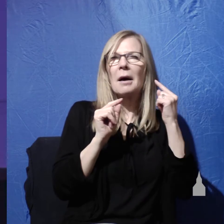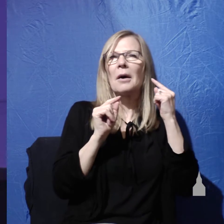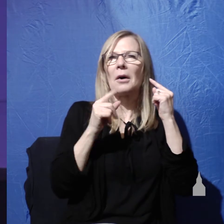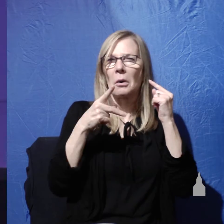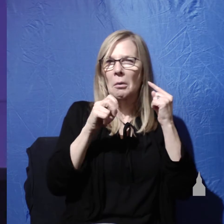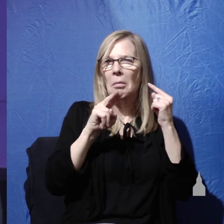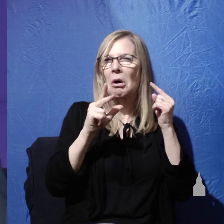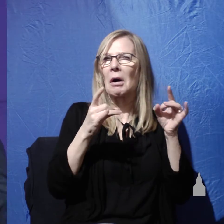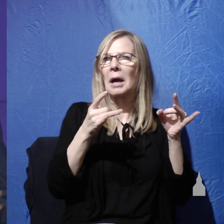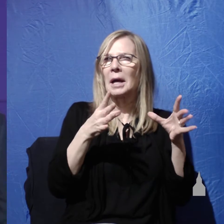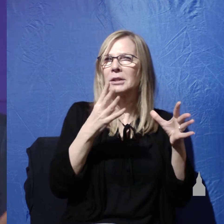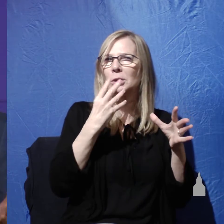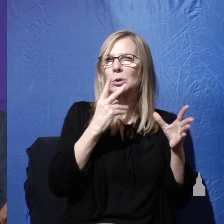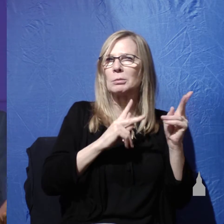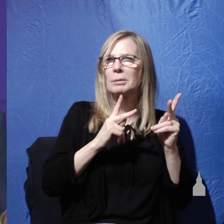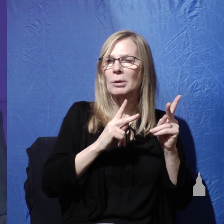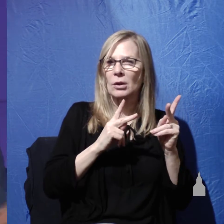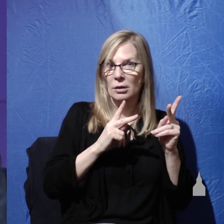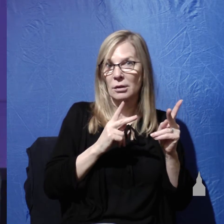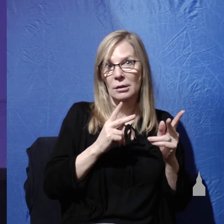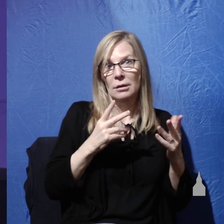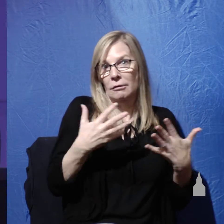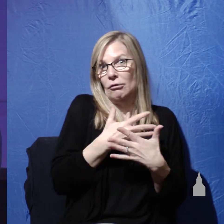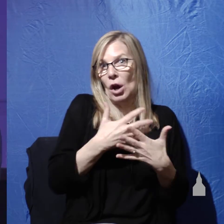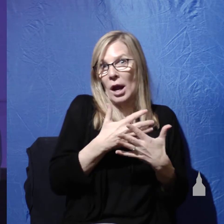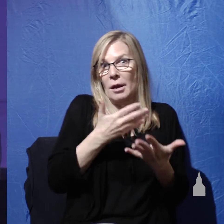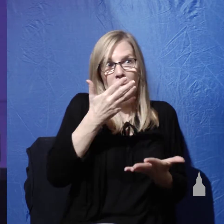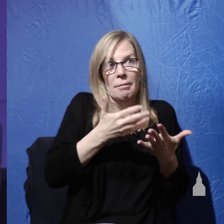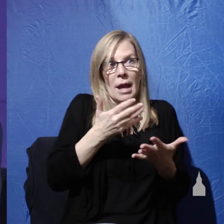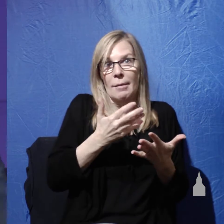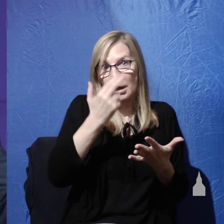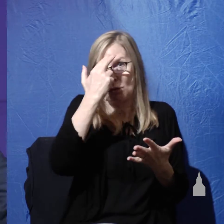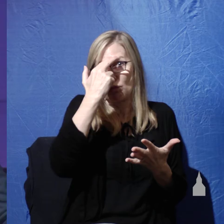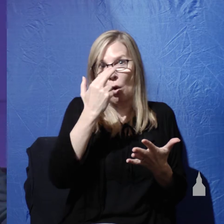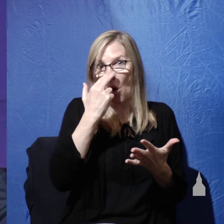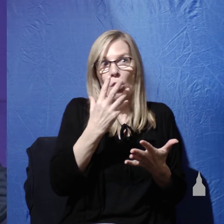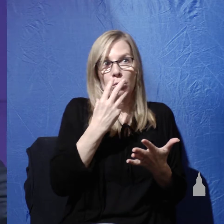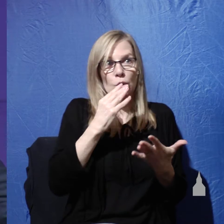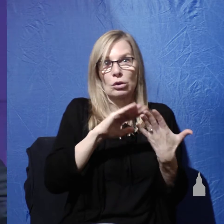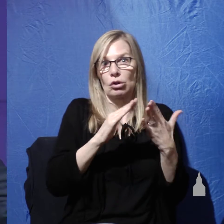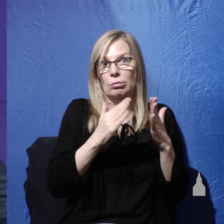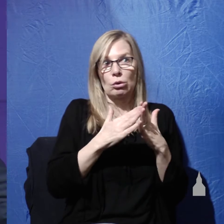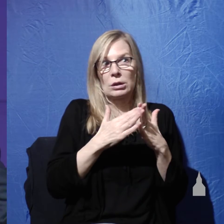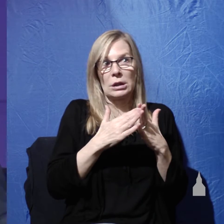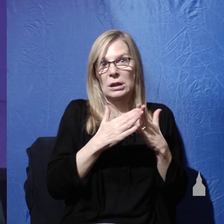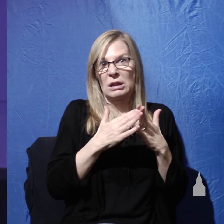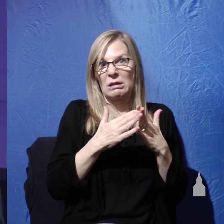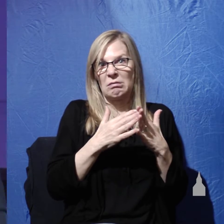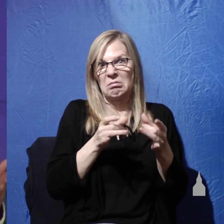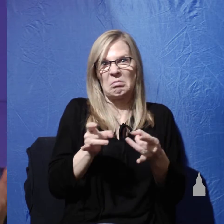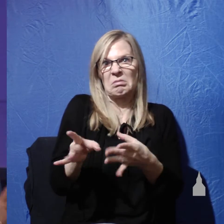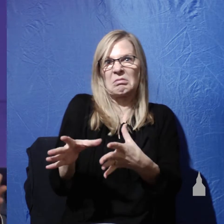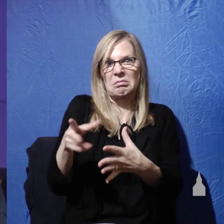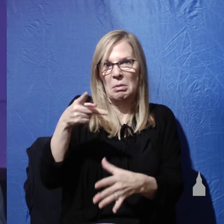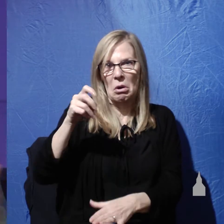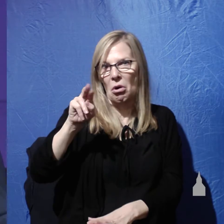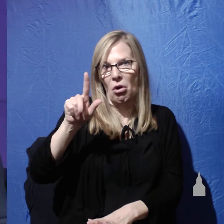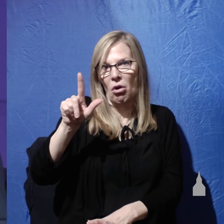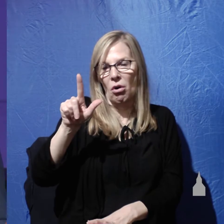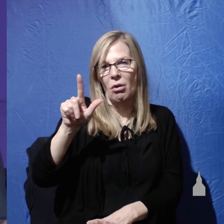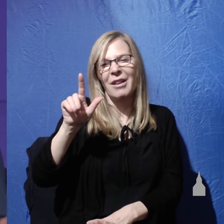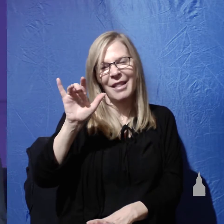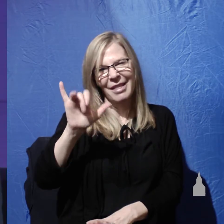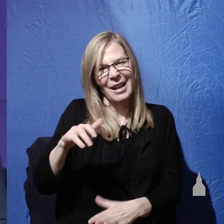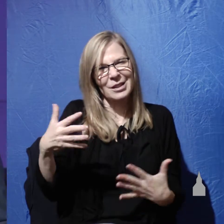that these lies have turned the Jewish community in Rome against him. That's what he's afraid of. This is why he's invited these